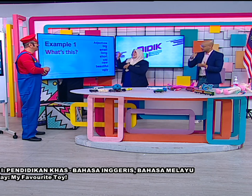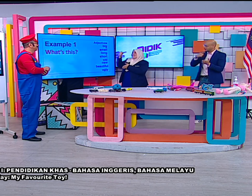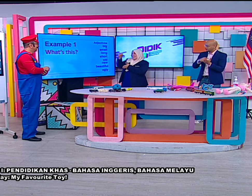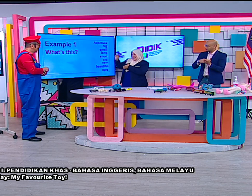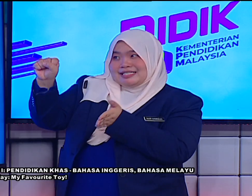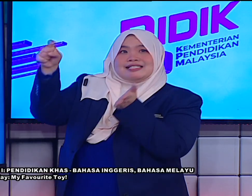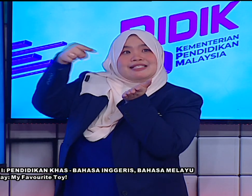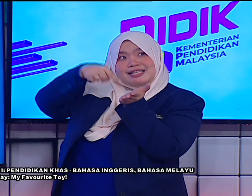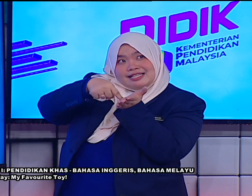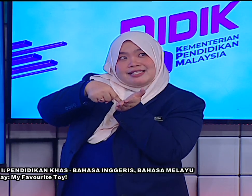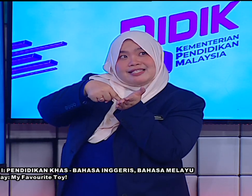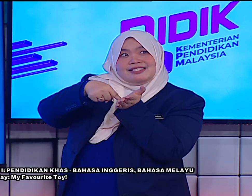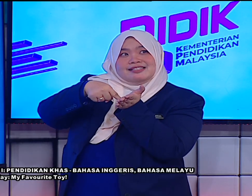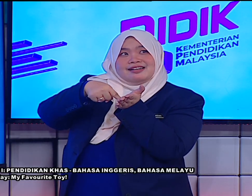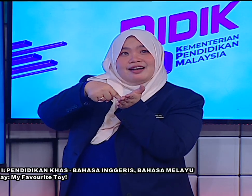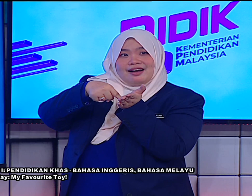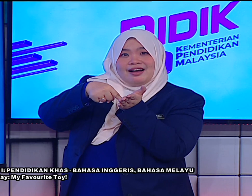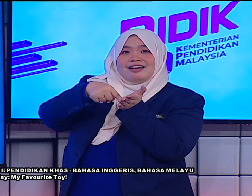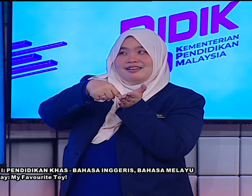What is this?